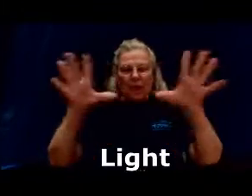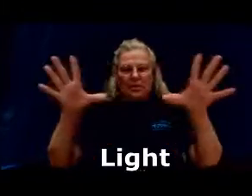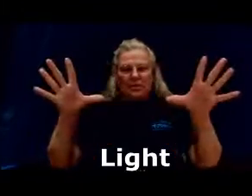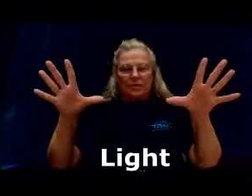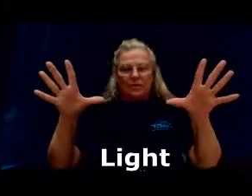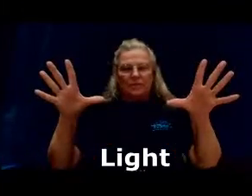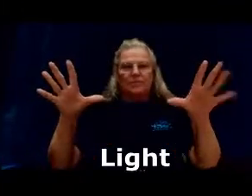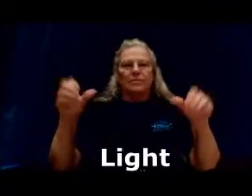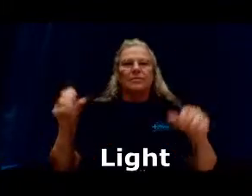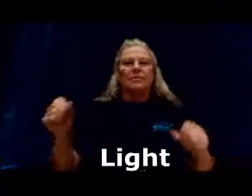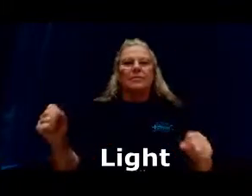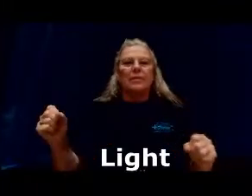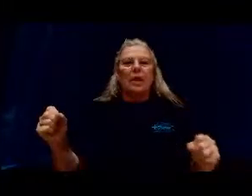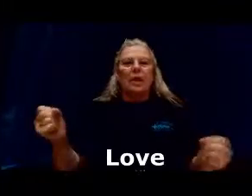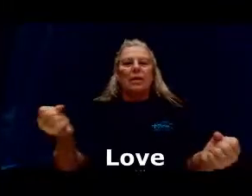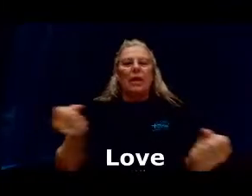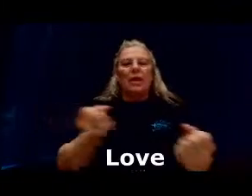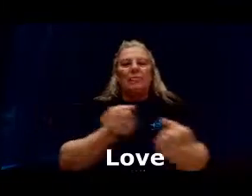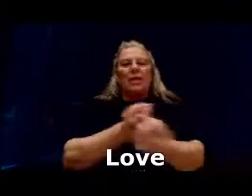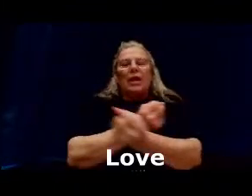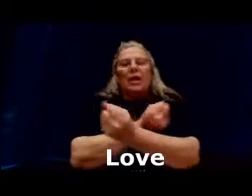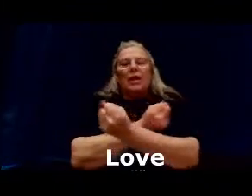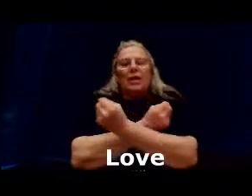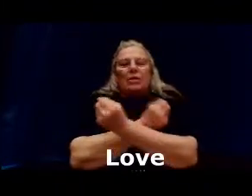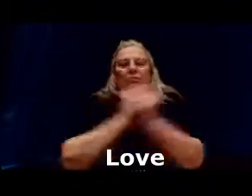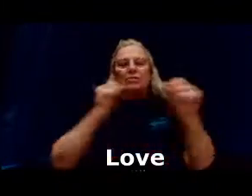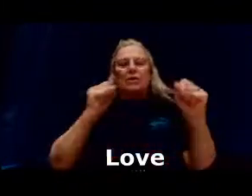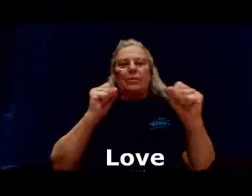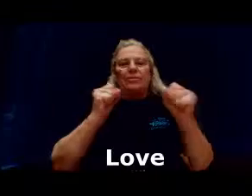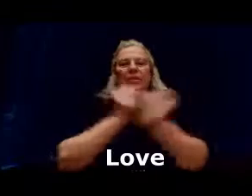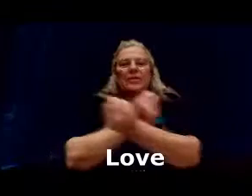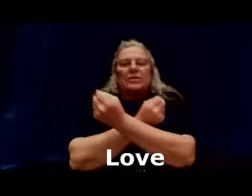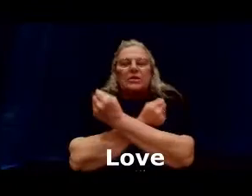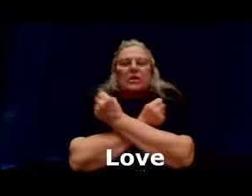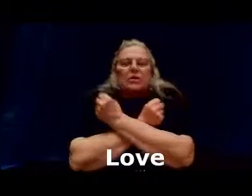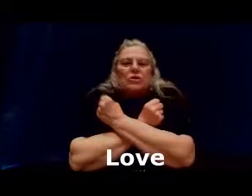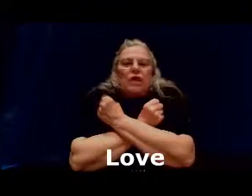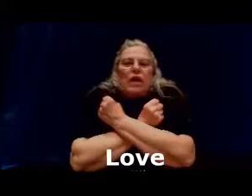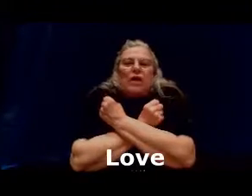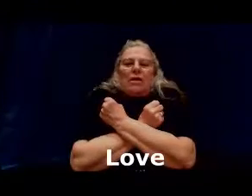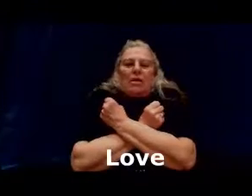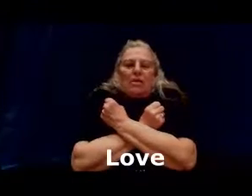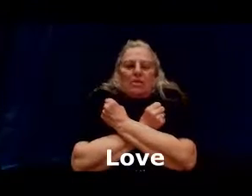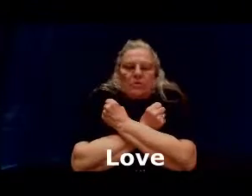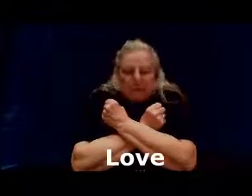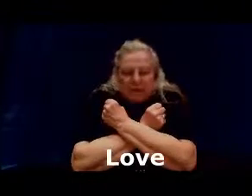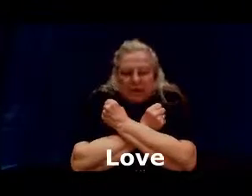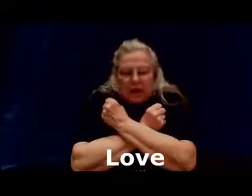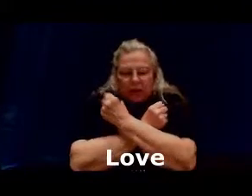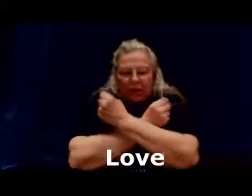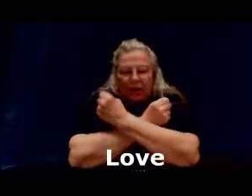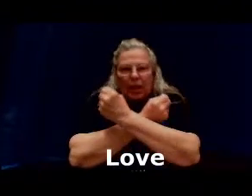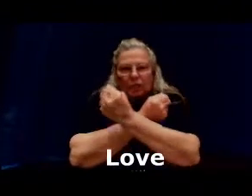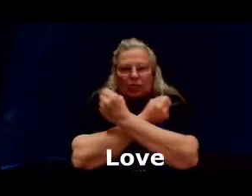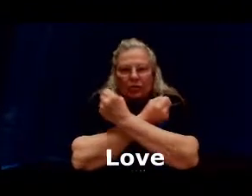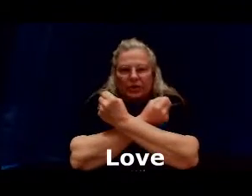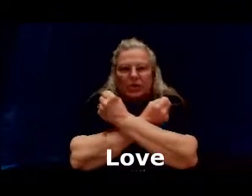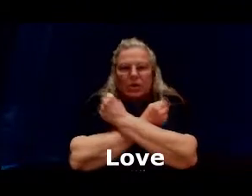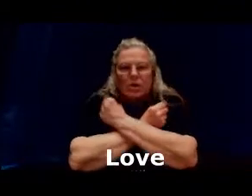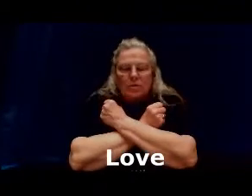Light. Love, double fist, just hug onto it tight and crossing your arms